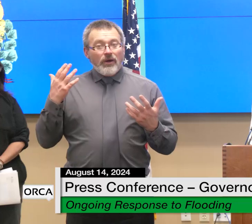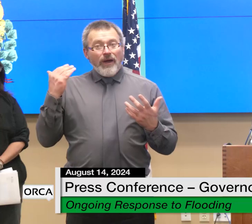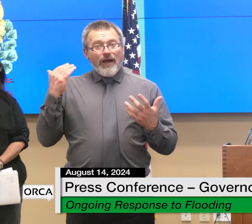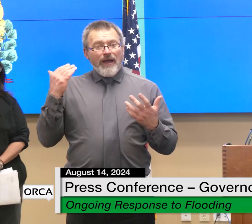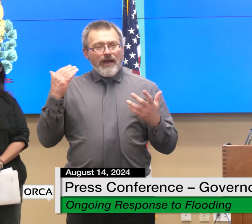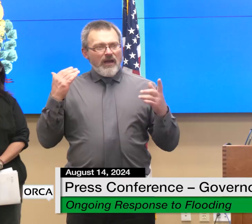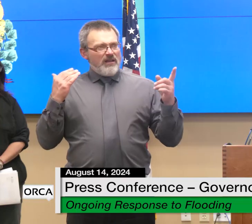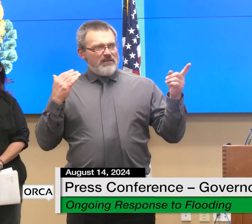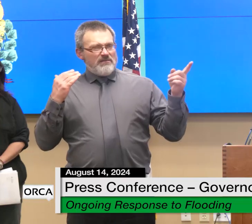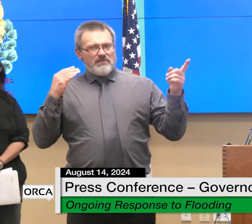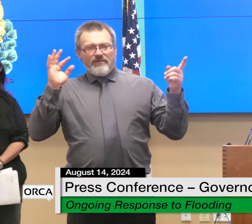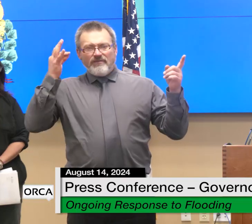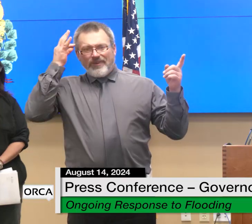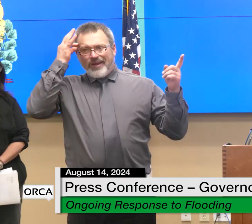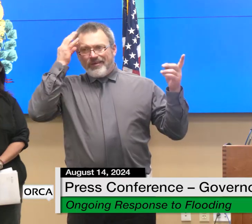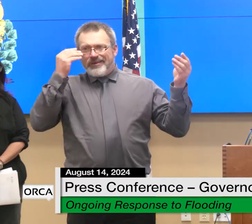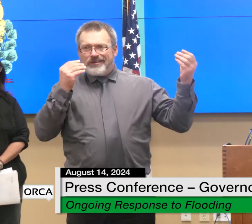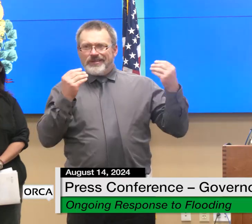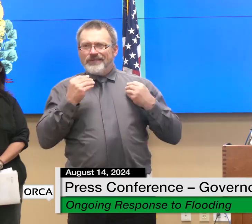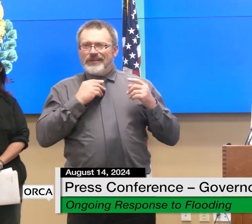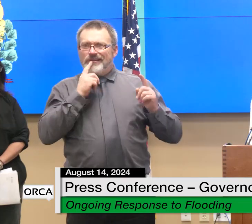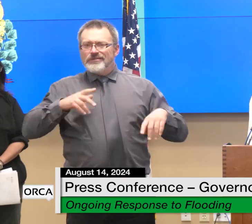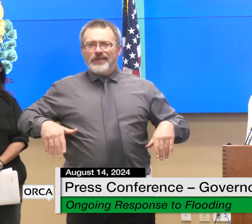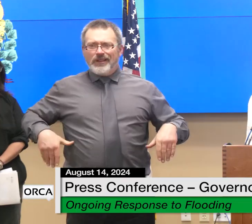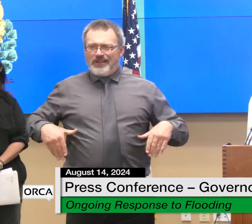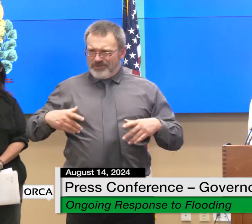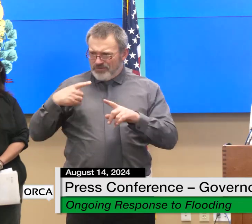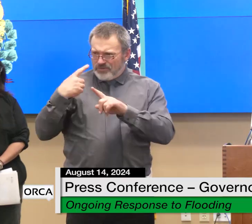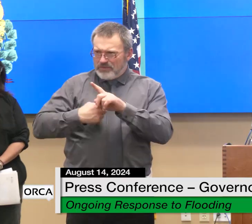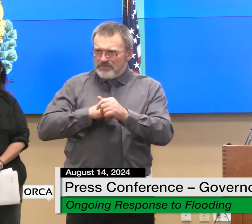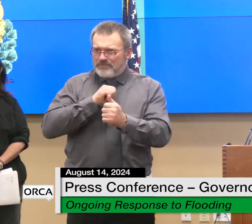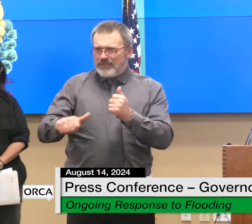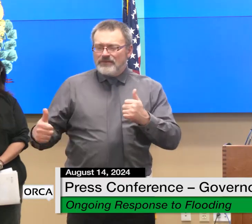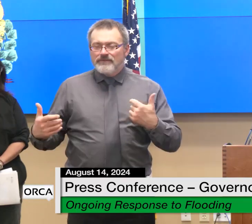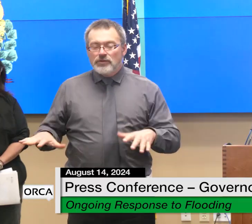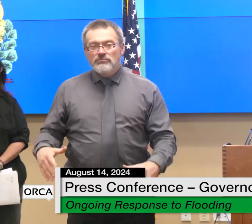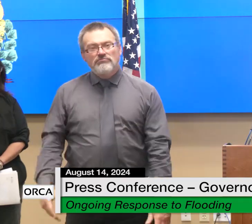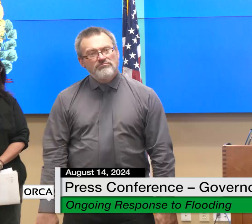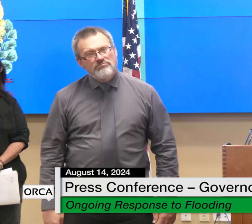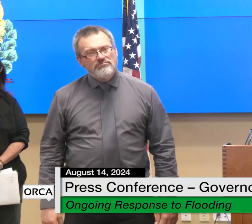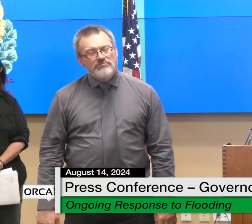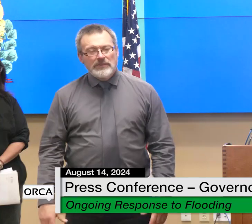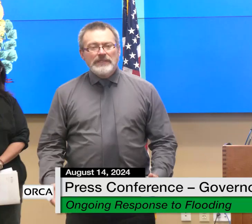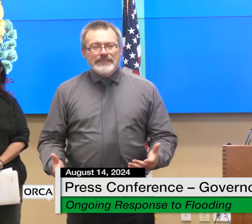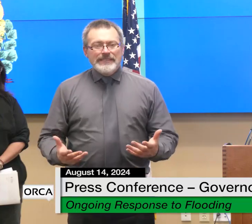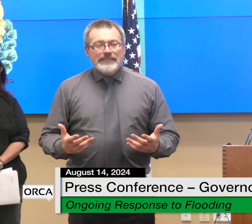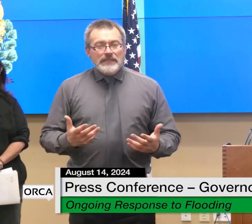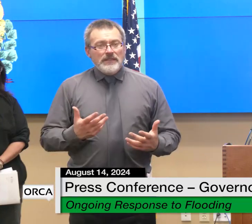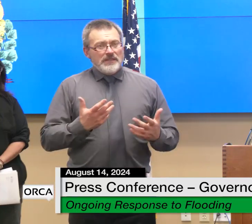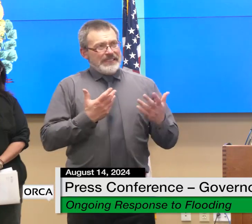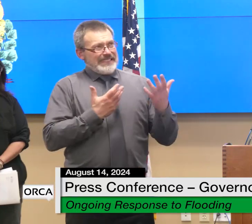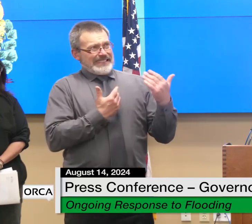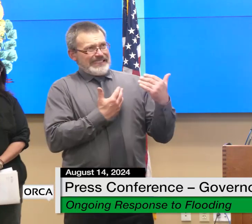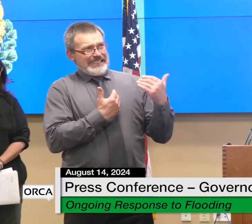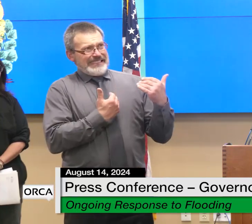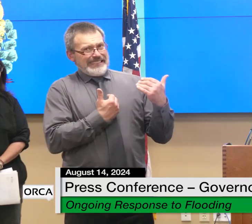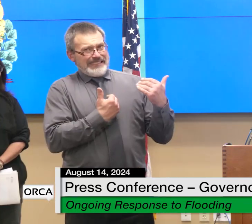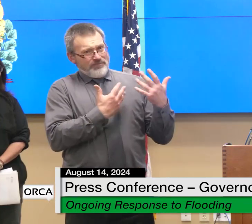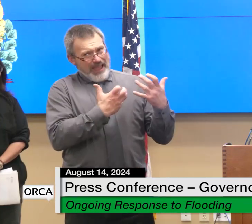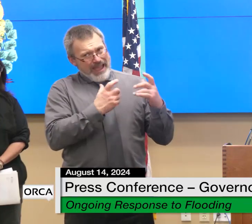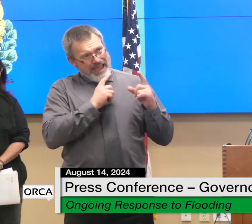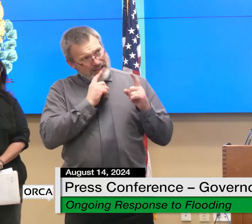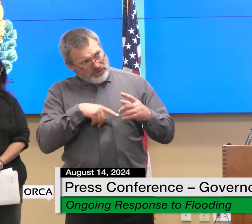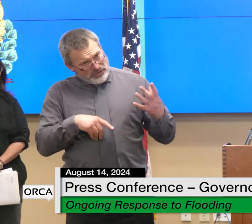bring much needed resources and relief to homeowners and municipalities. I've asked